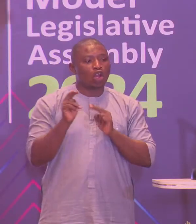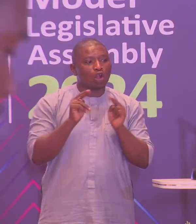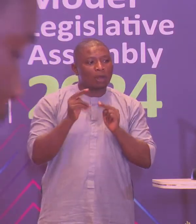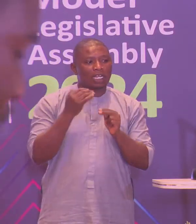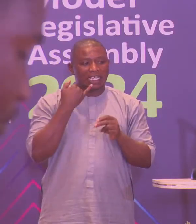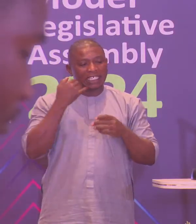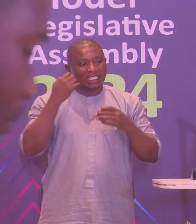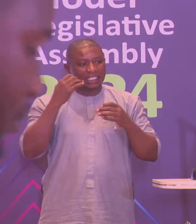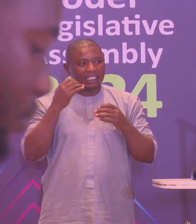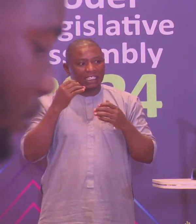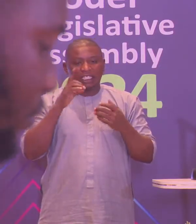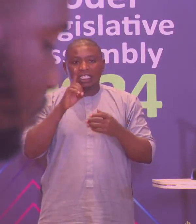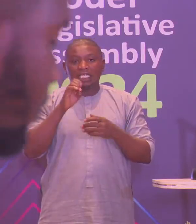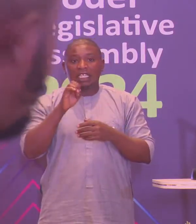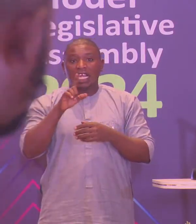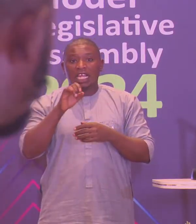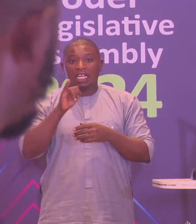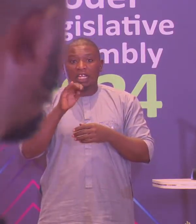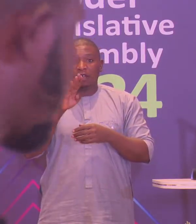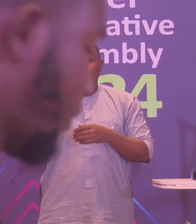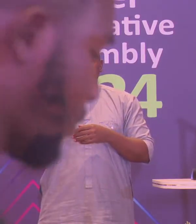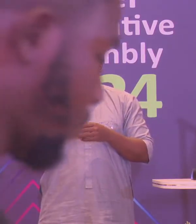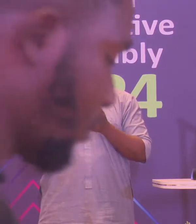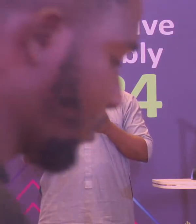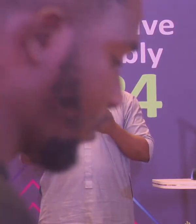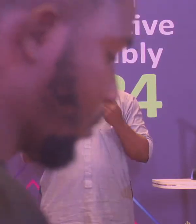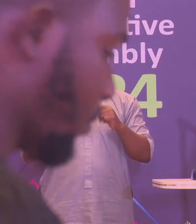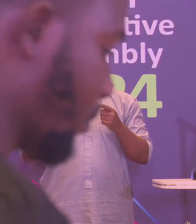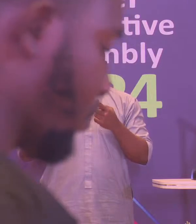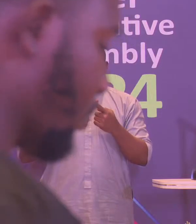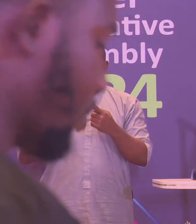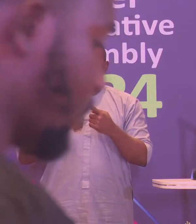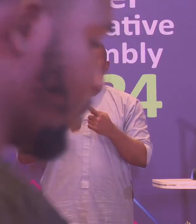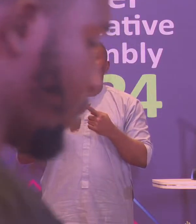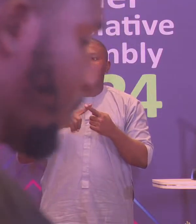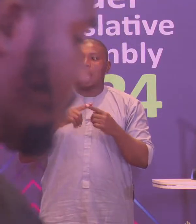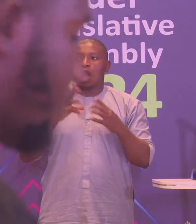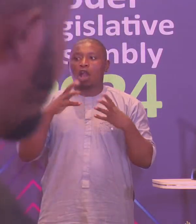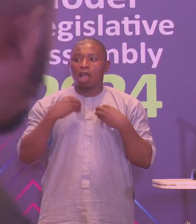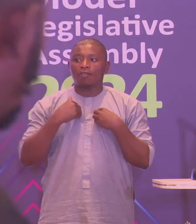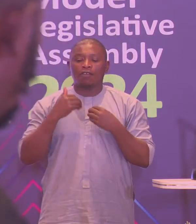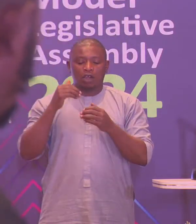that we try to accomplish all of the 37 states of Nigeria.